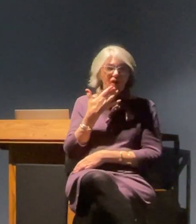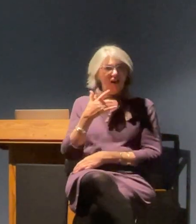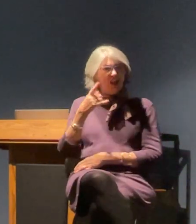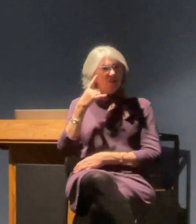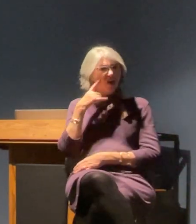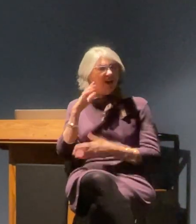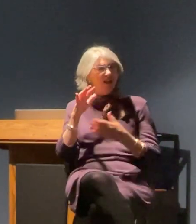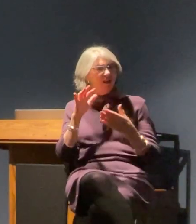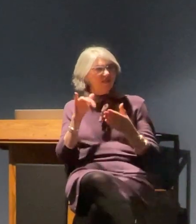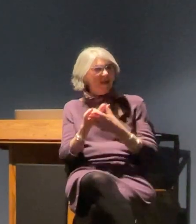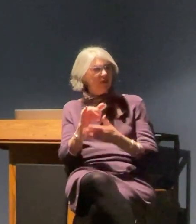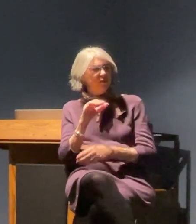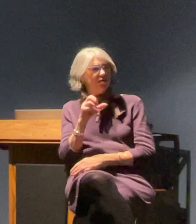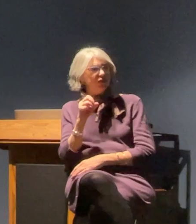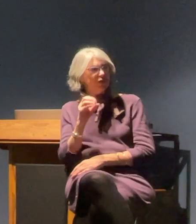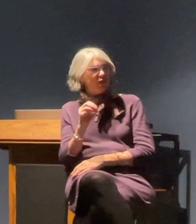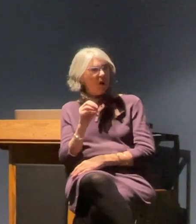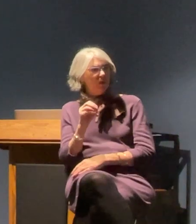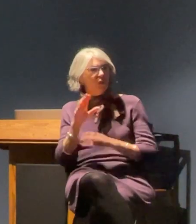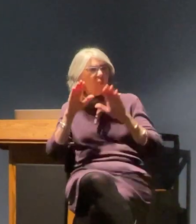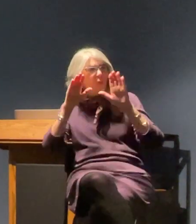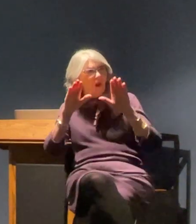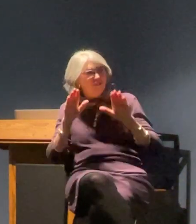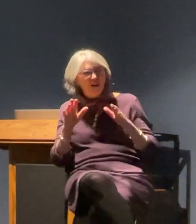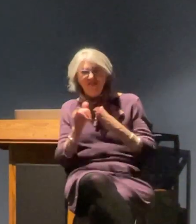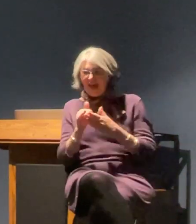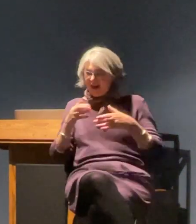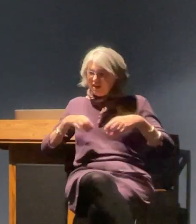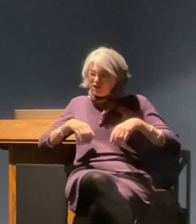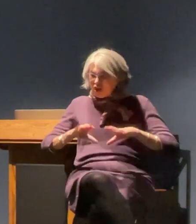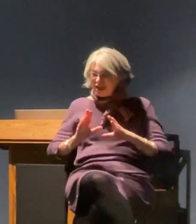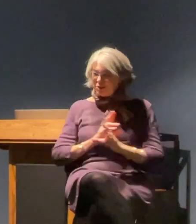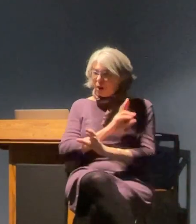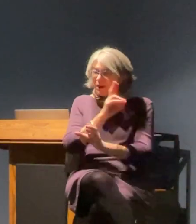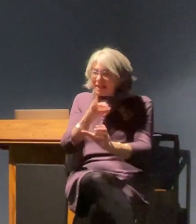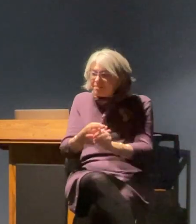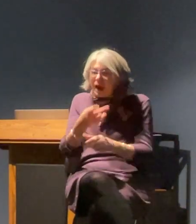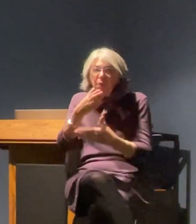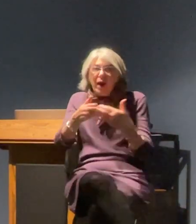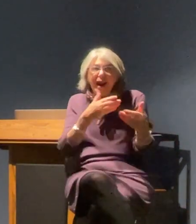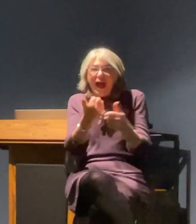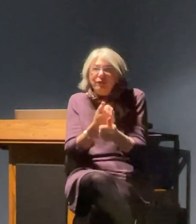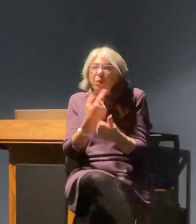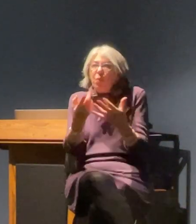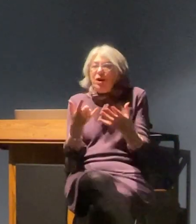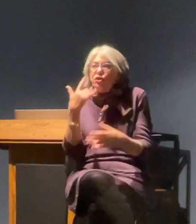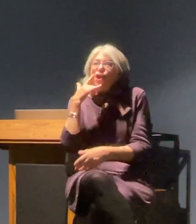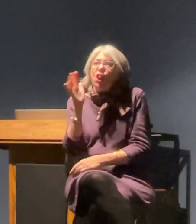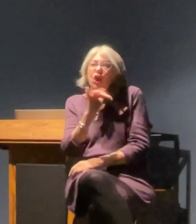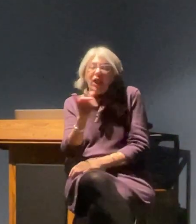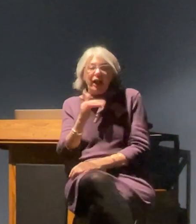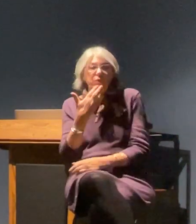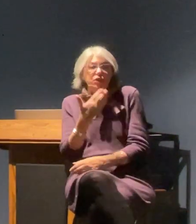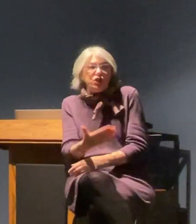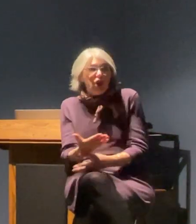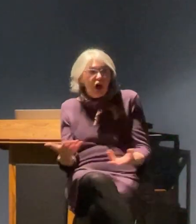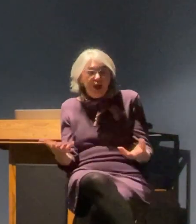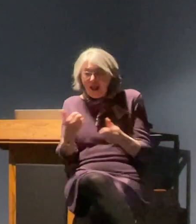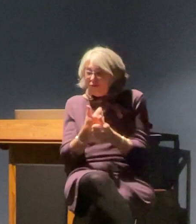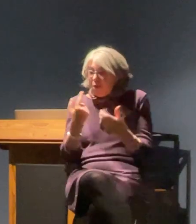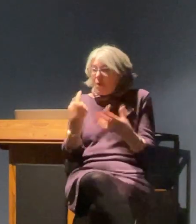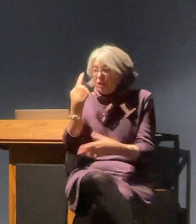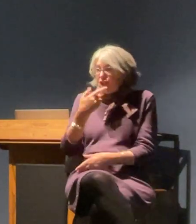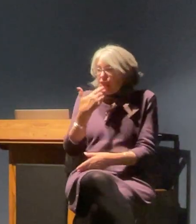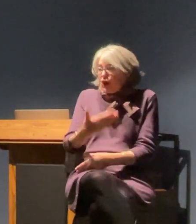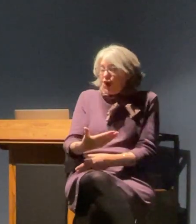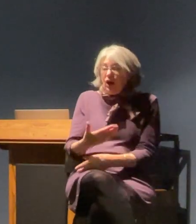thought that was so wonderful that they had a chance to participate in what everybody wants to look like, which is good. Everybody wants to